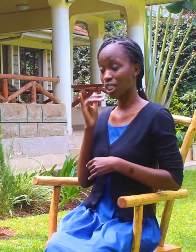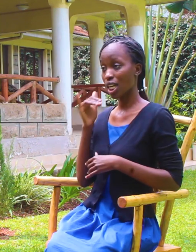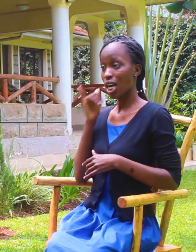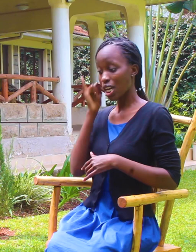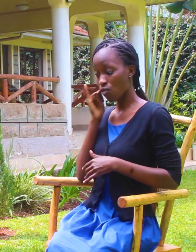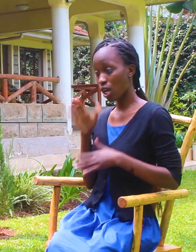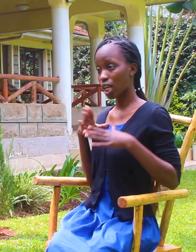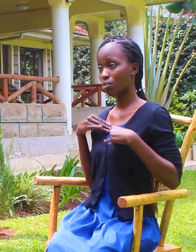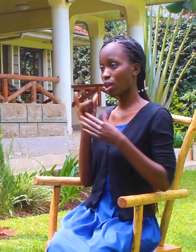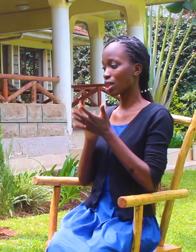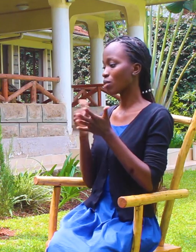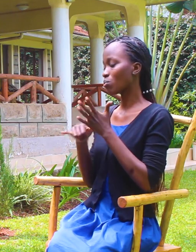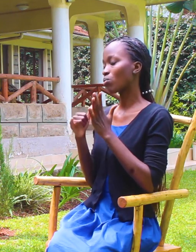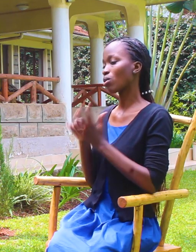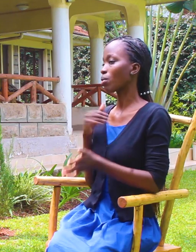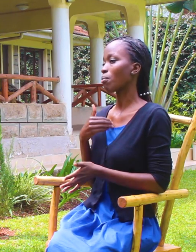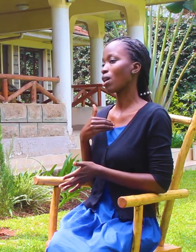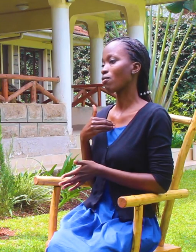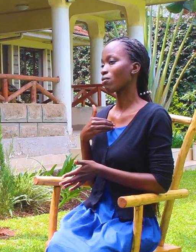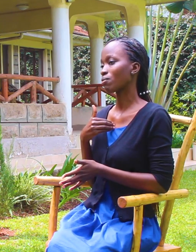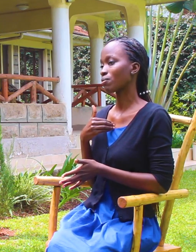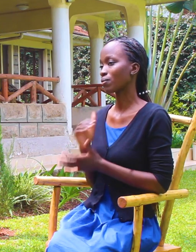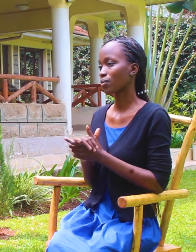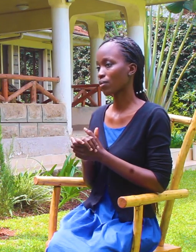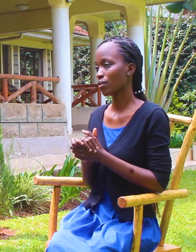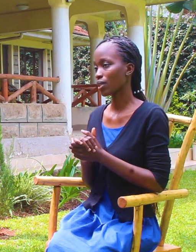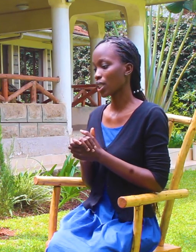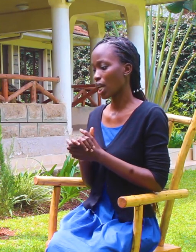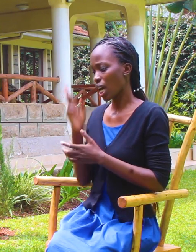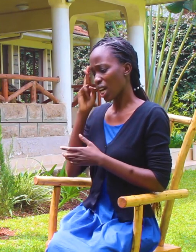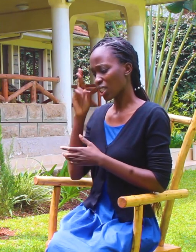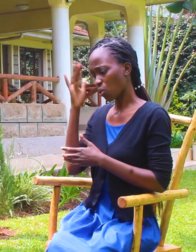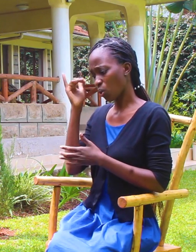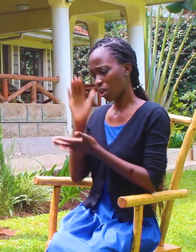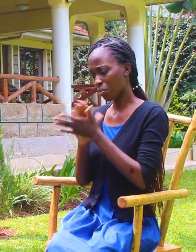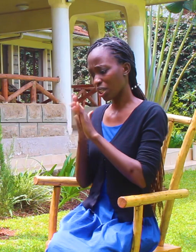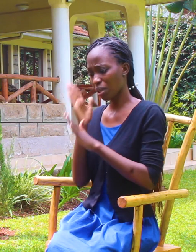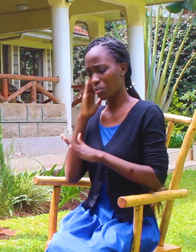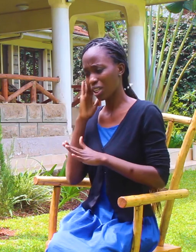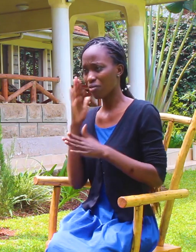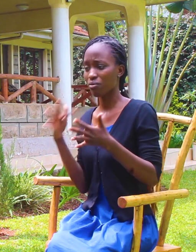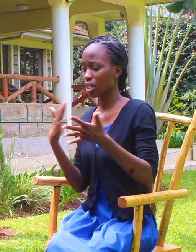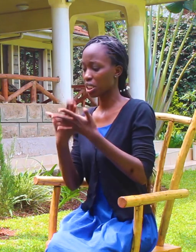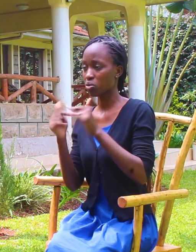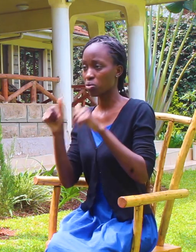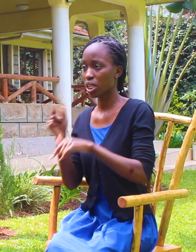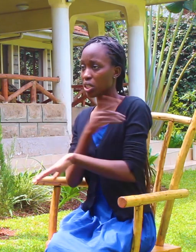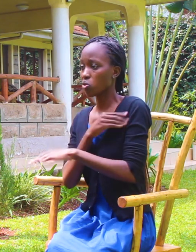problem. So as for the cause, to date, even the doctors cannot explain.